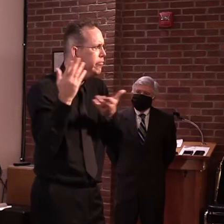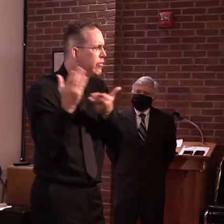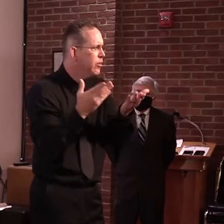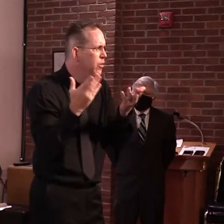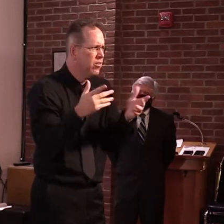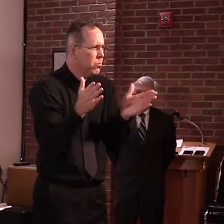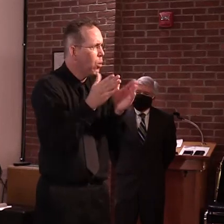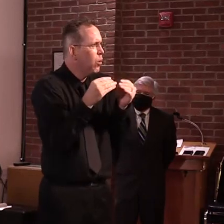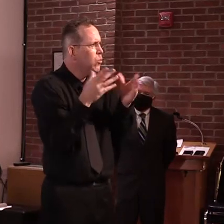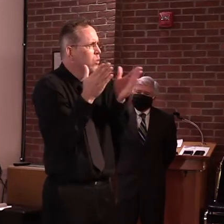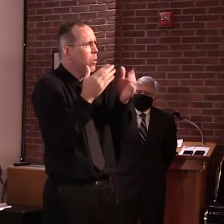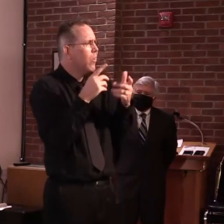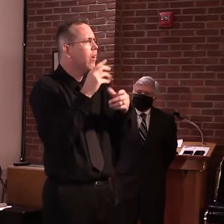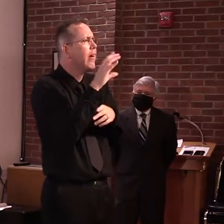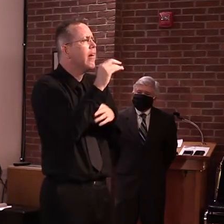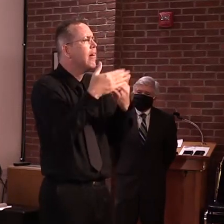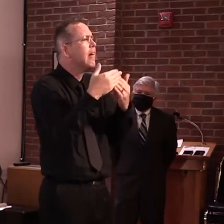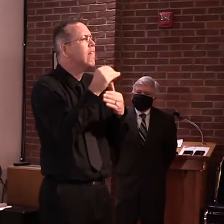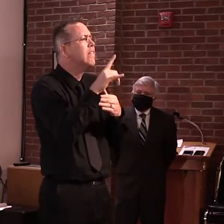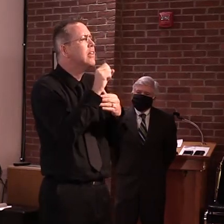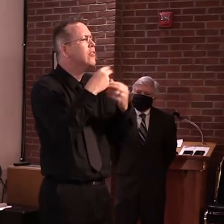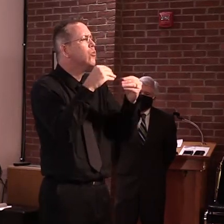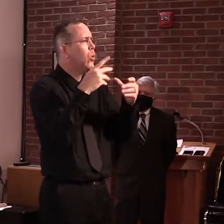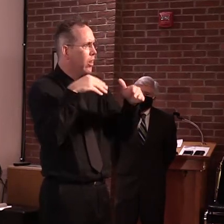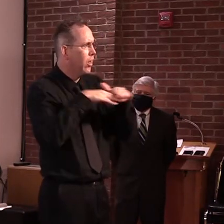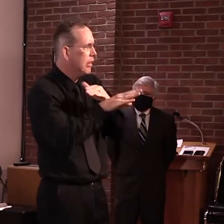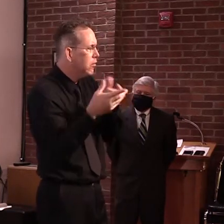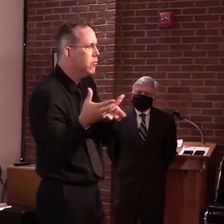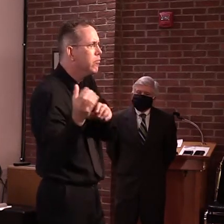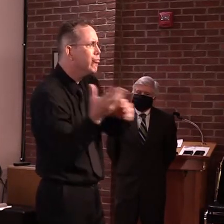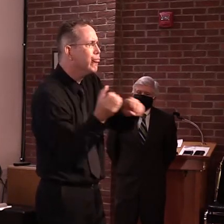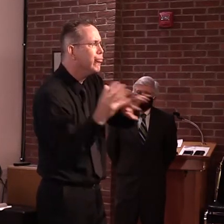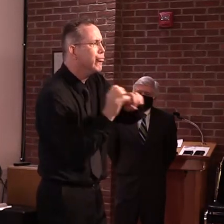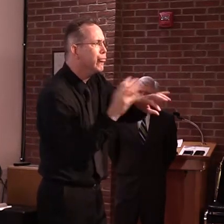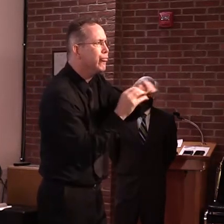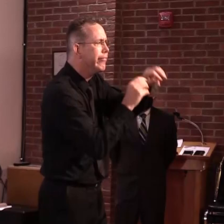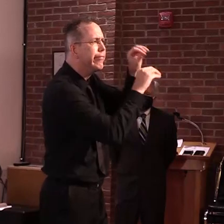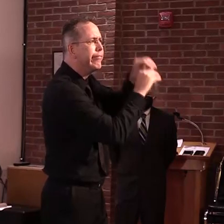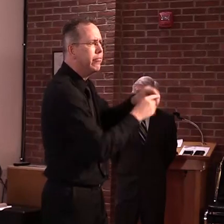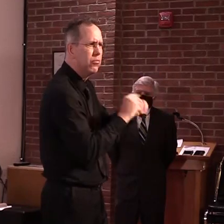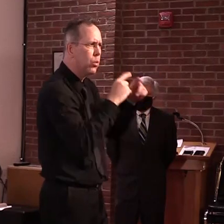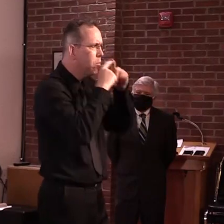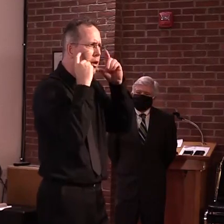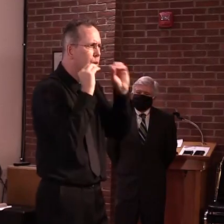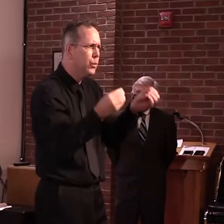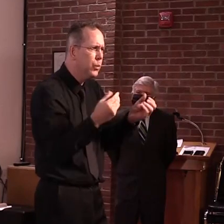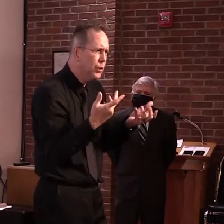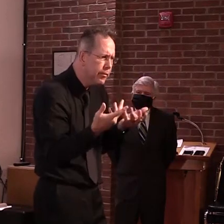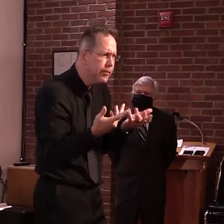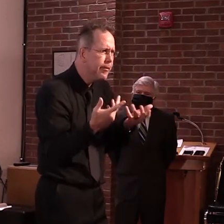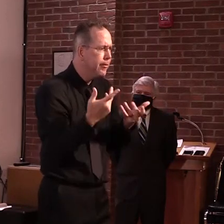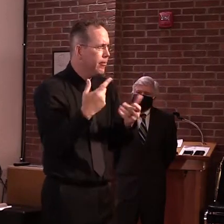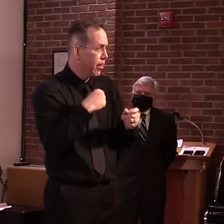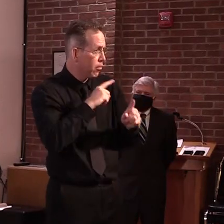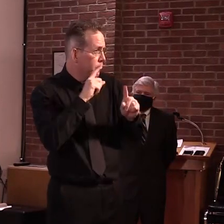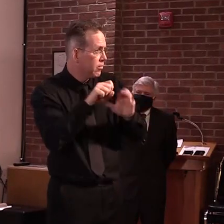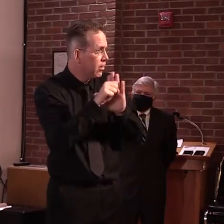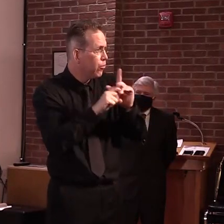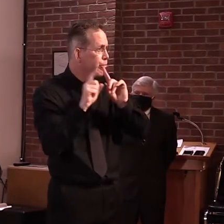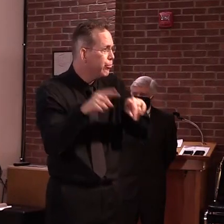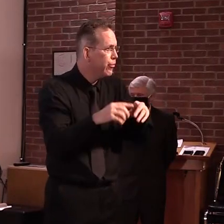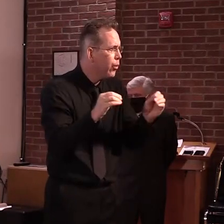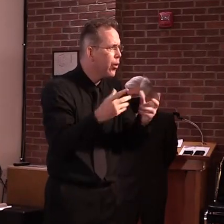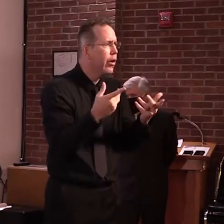and insist that beverage distributors wear masks? And what about the health department for other food deliveries to